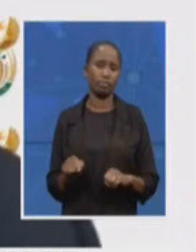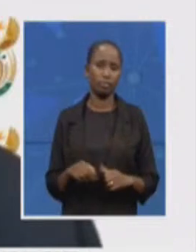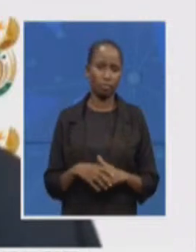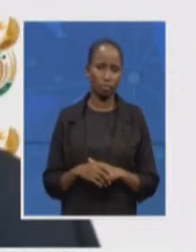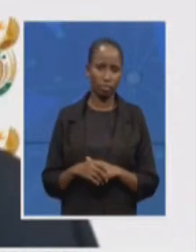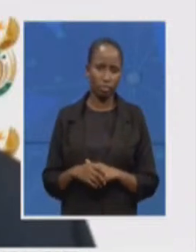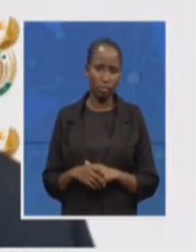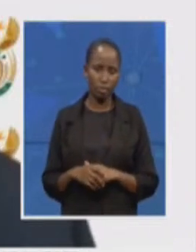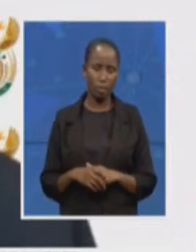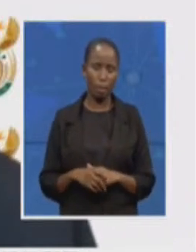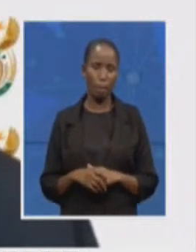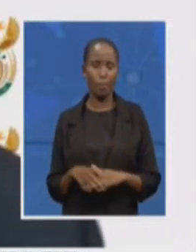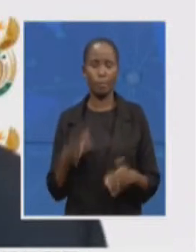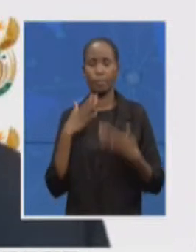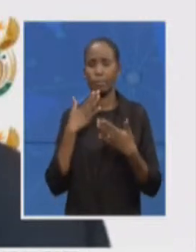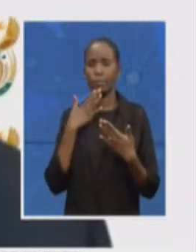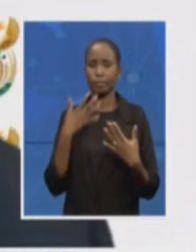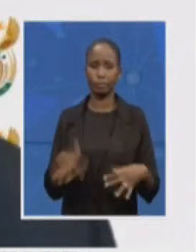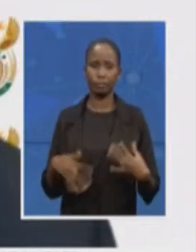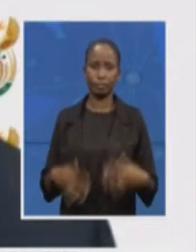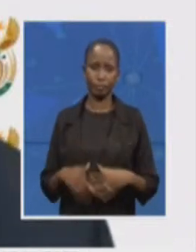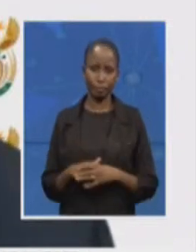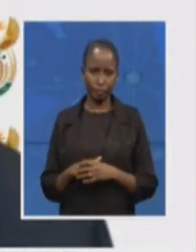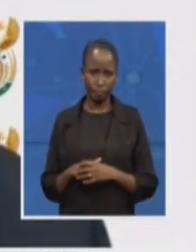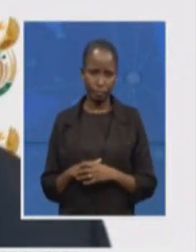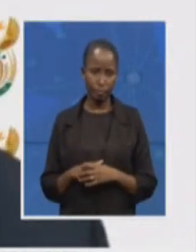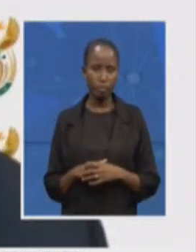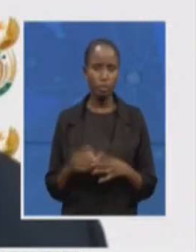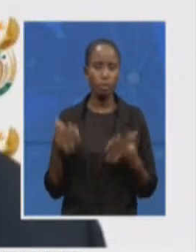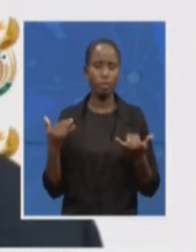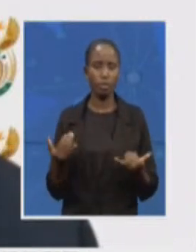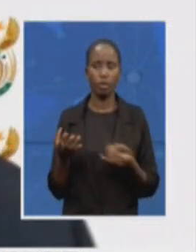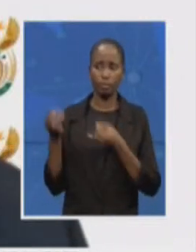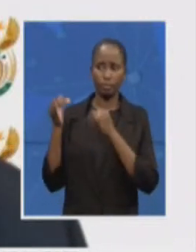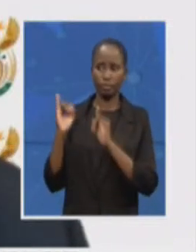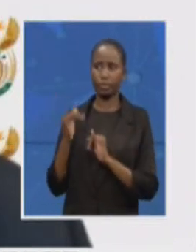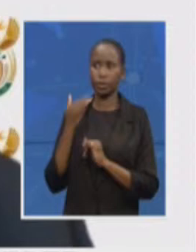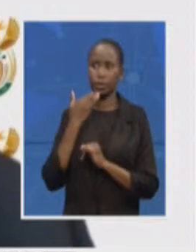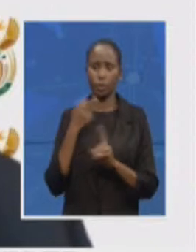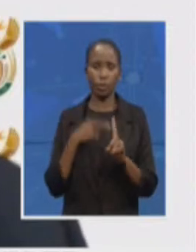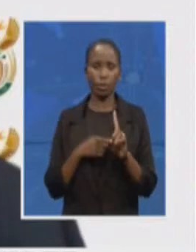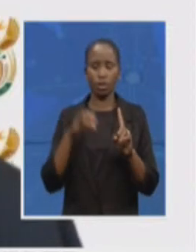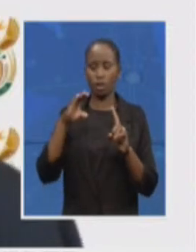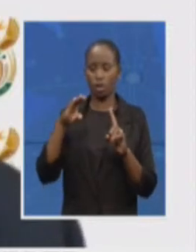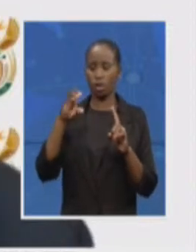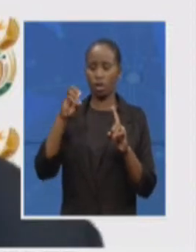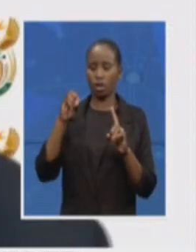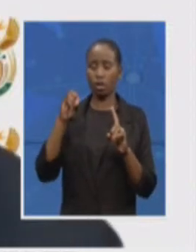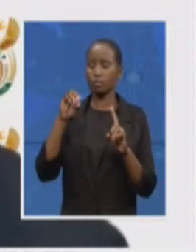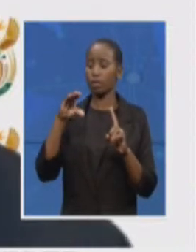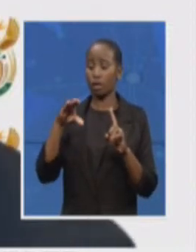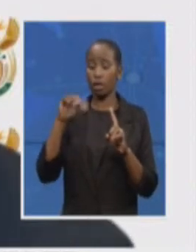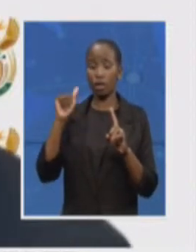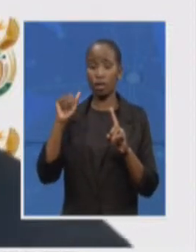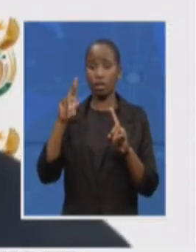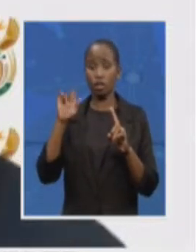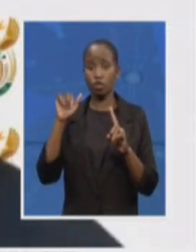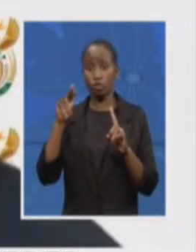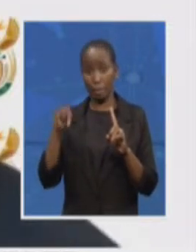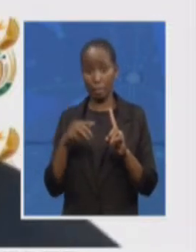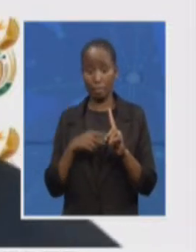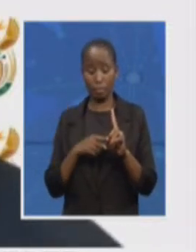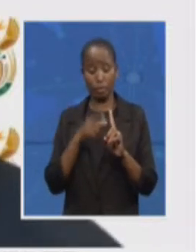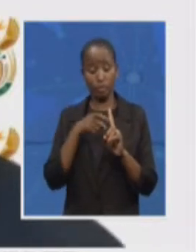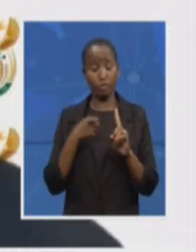Let me invite Prof. Abdul Karim to take the floor on behalf of the scientists. With your permission,